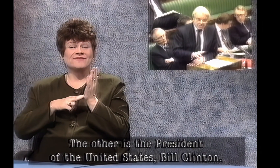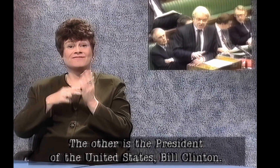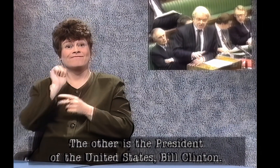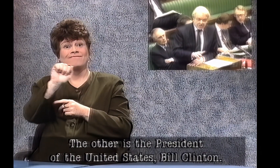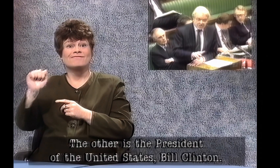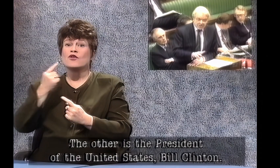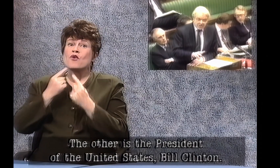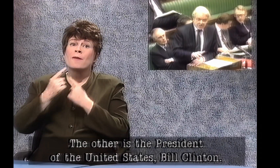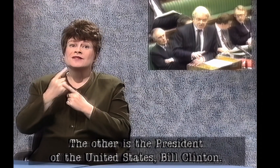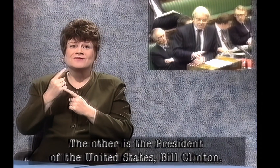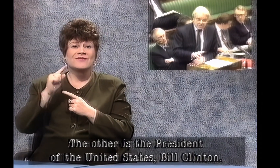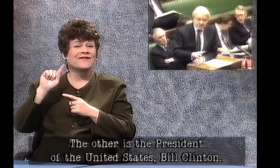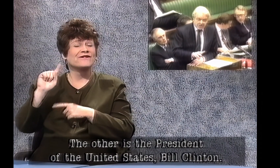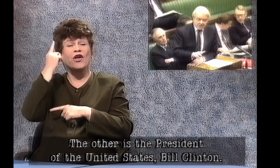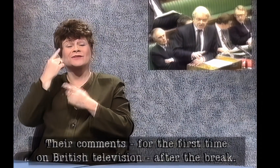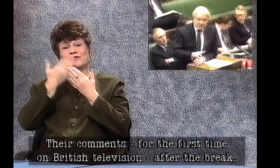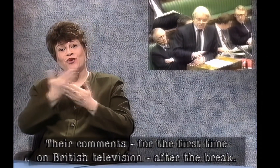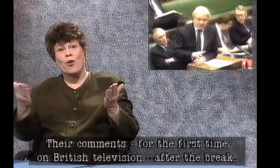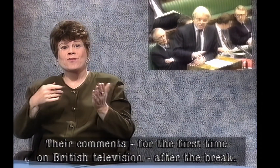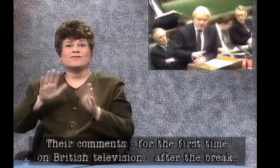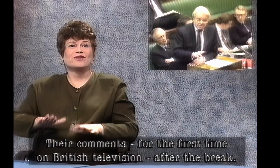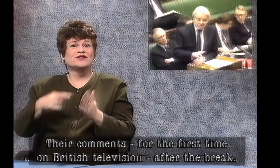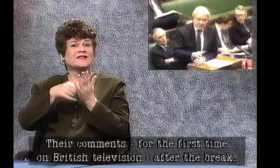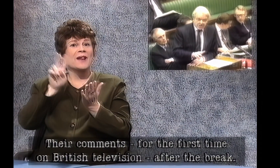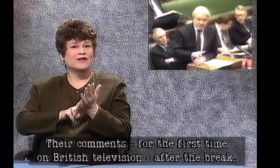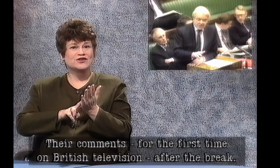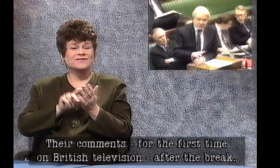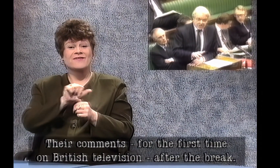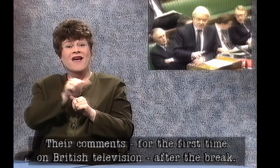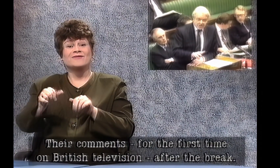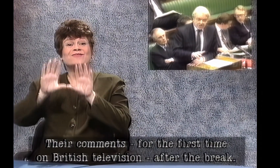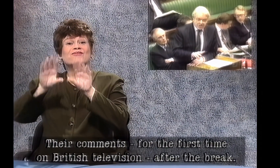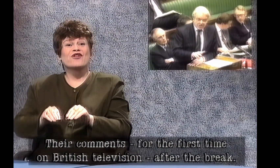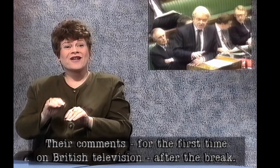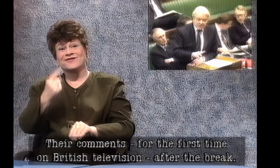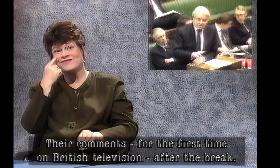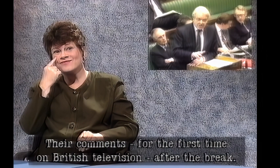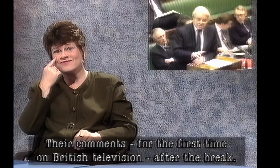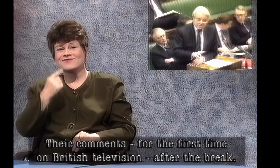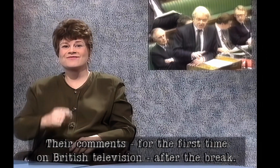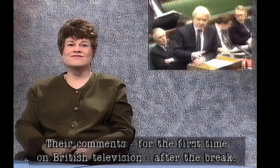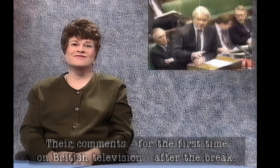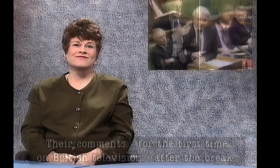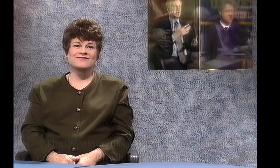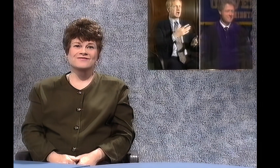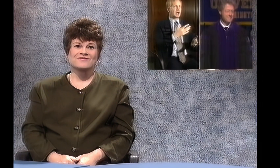of the United States, Bill Clinton. Their comments for the first time on British television after the break.